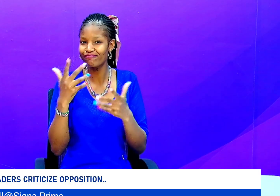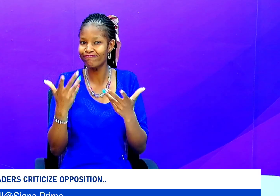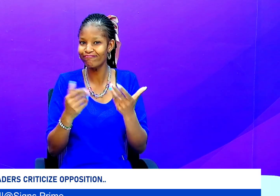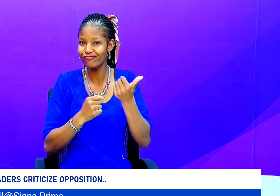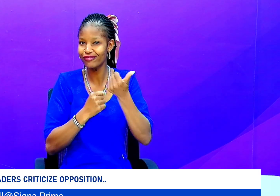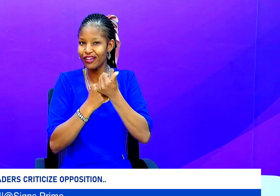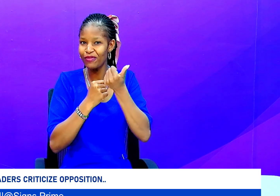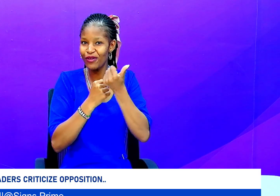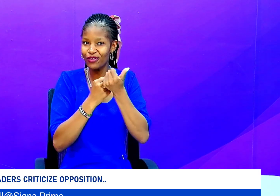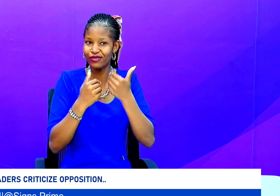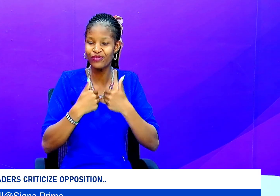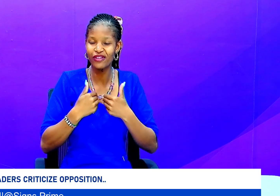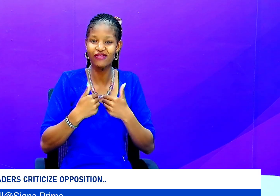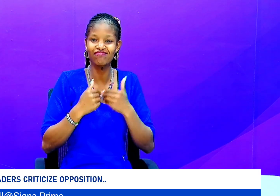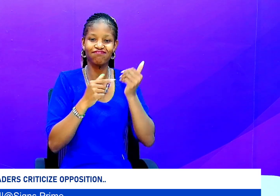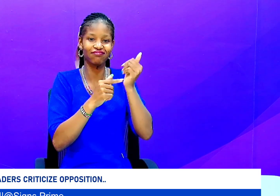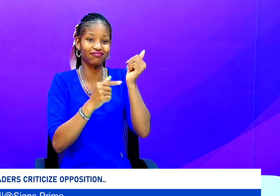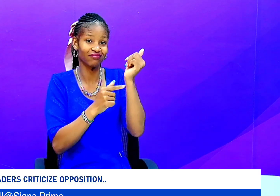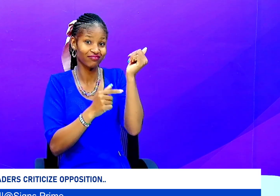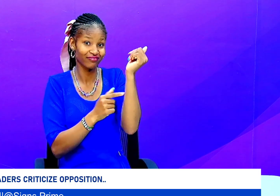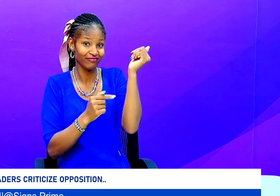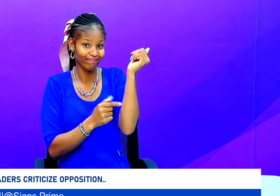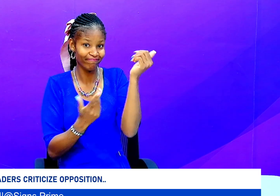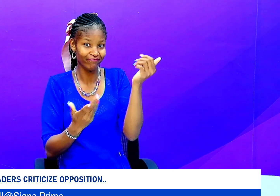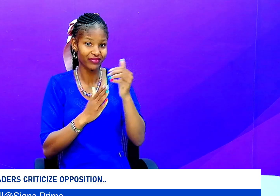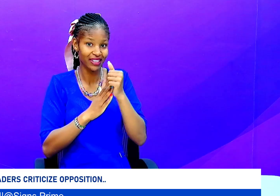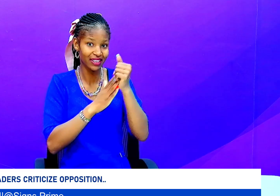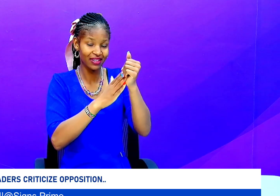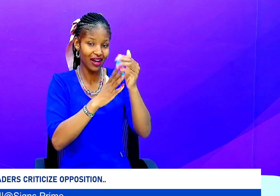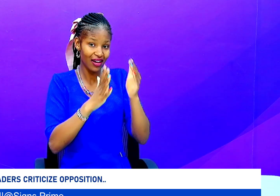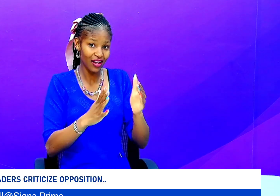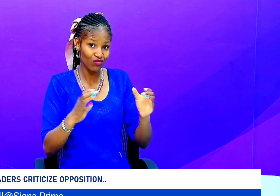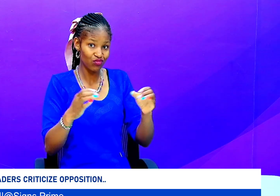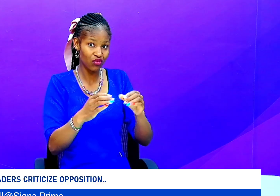region who supported the head of state.